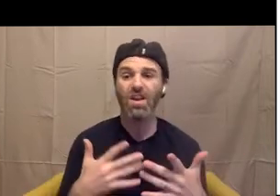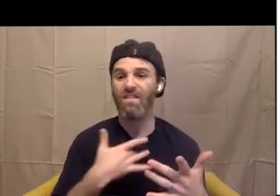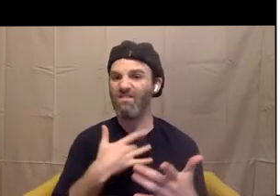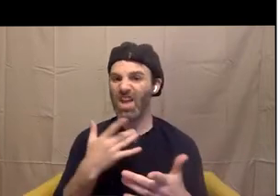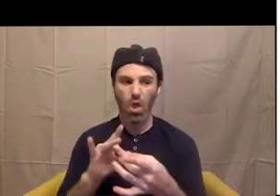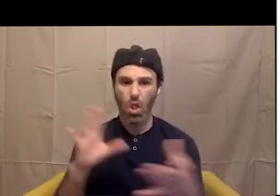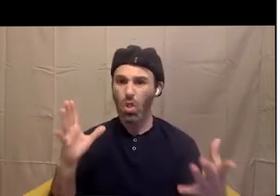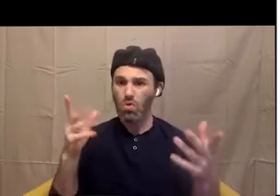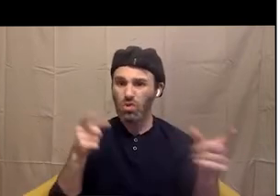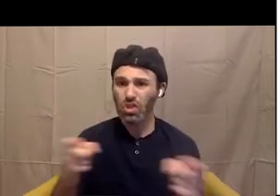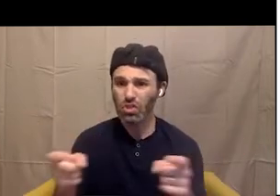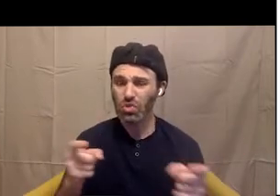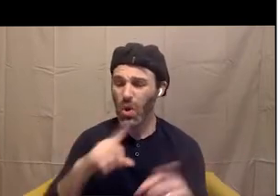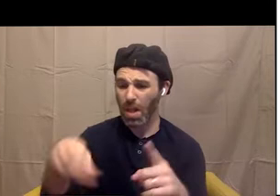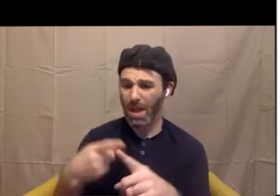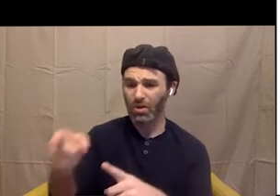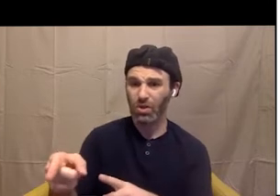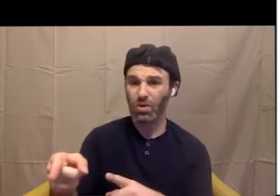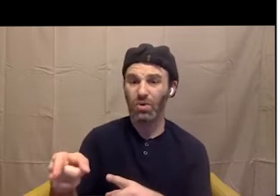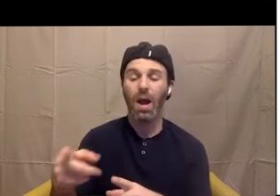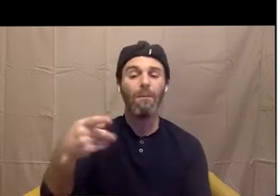on the people going through it. It's also hard on the people who love them.